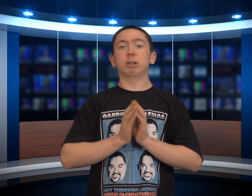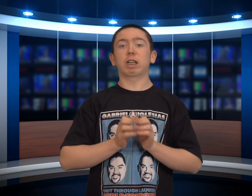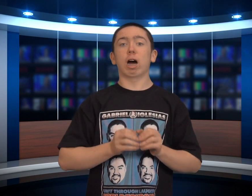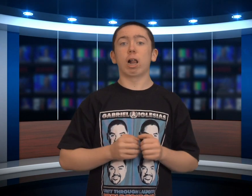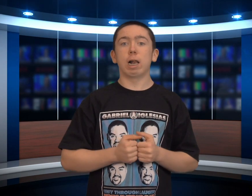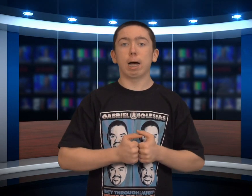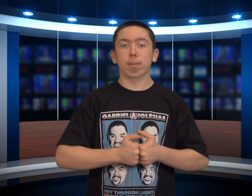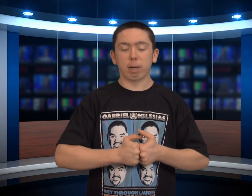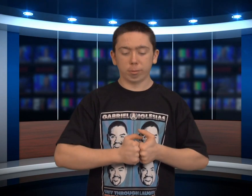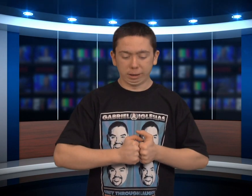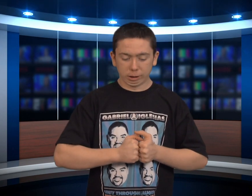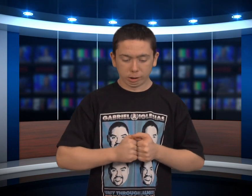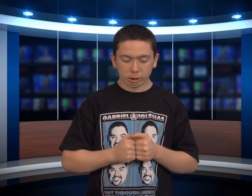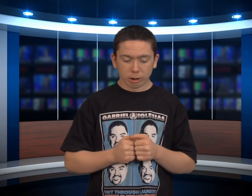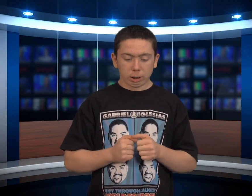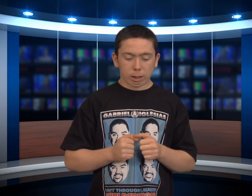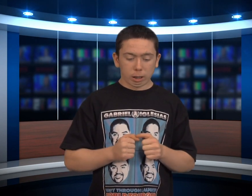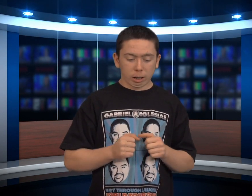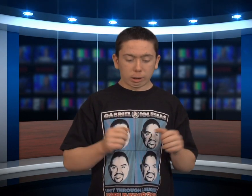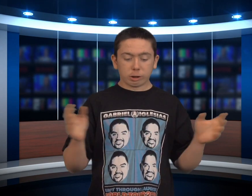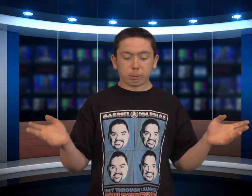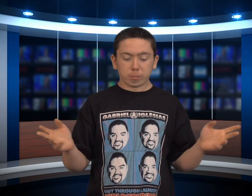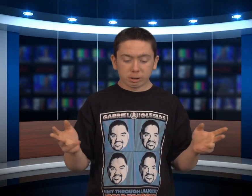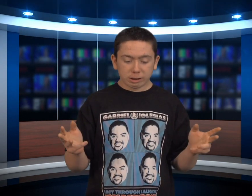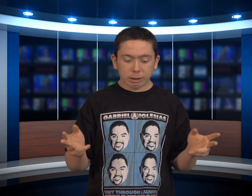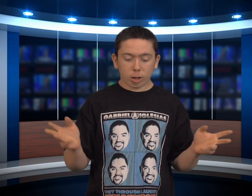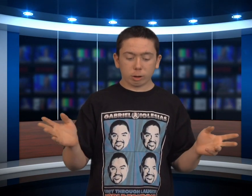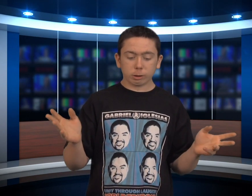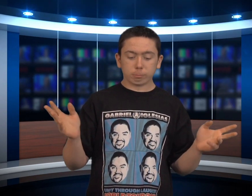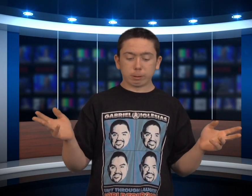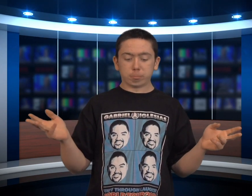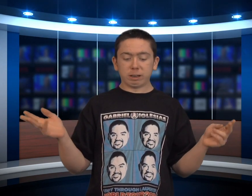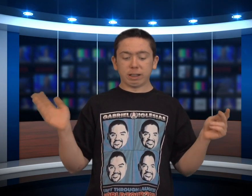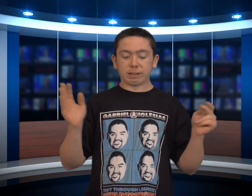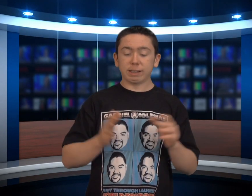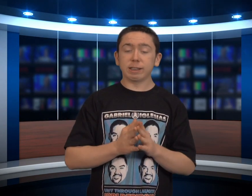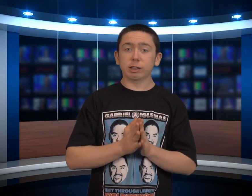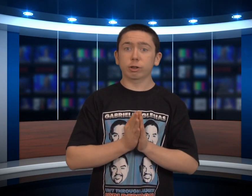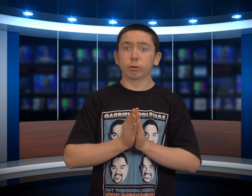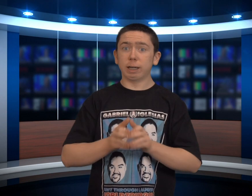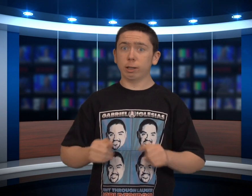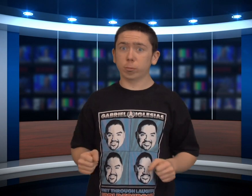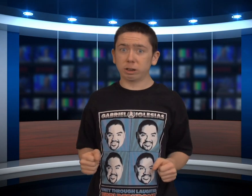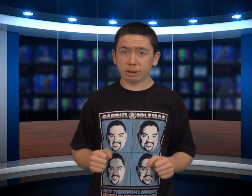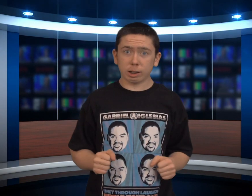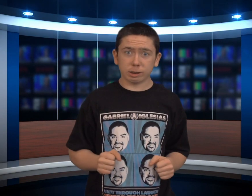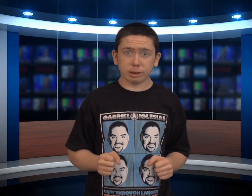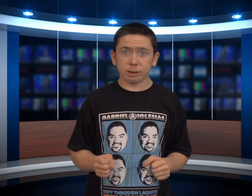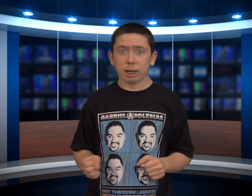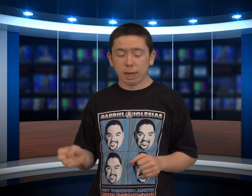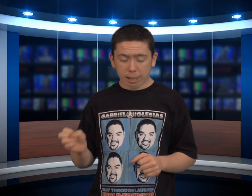Public Library. Eligibility: authors must be attending school in Wisconsin